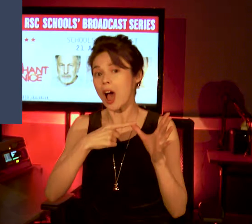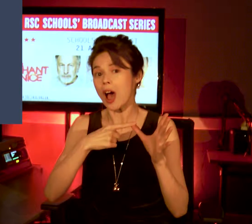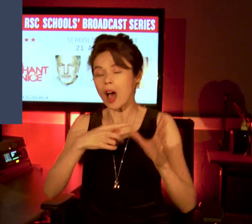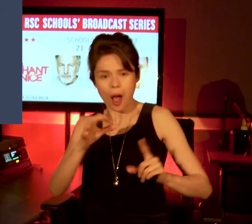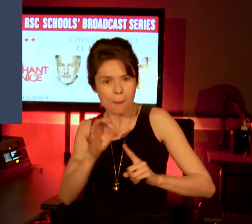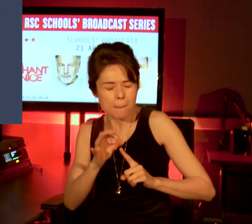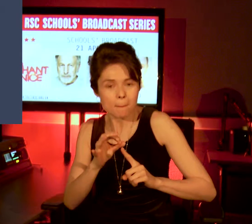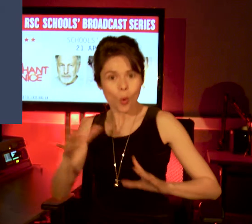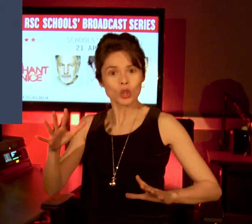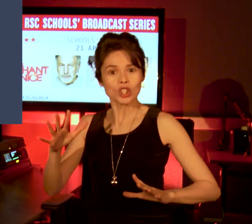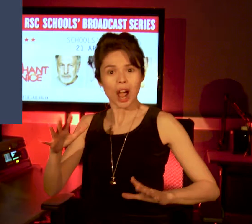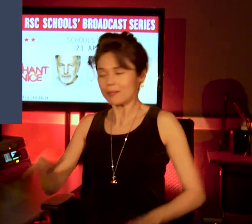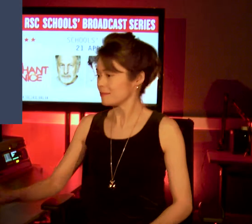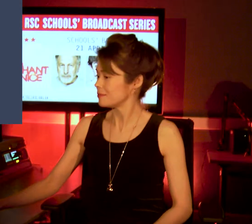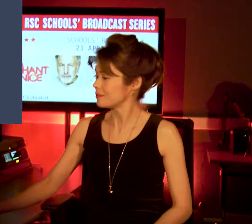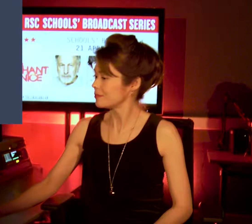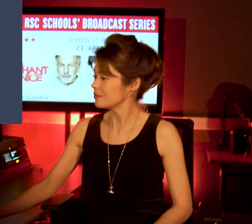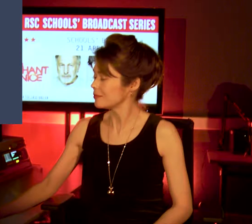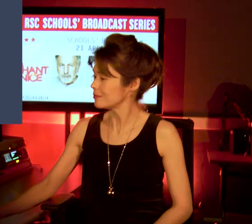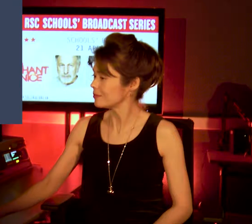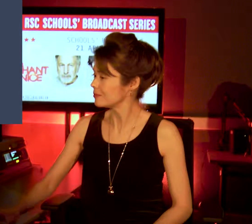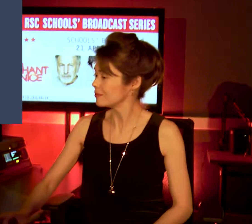Portia, and her sign name.